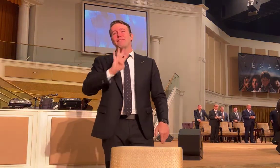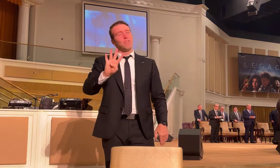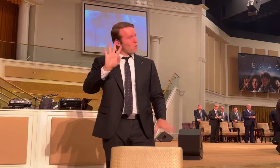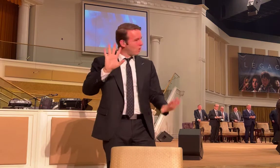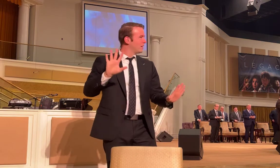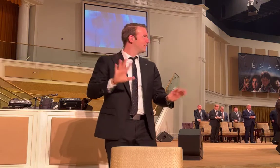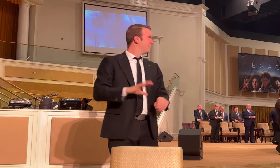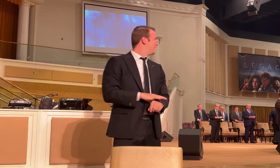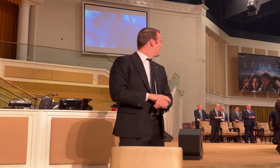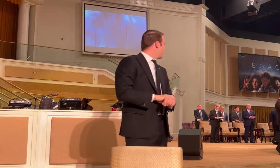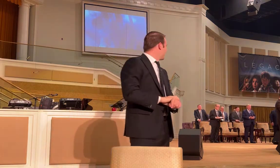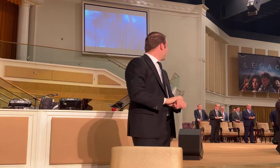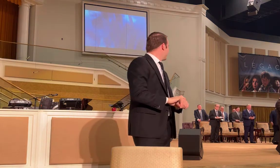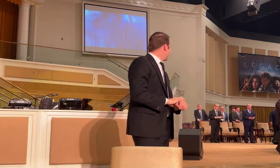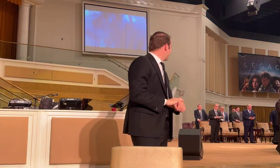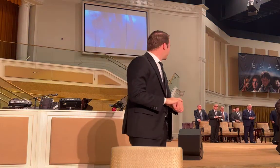Guys.